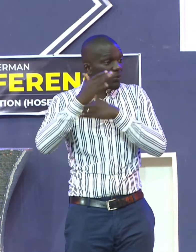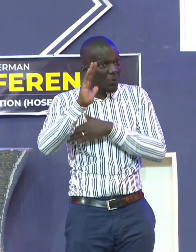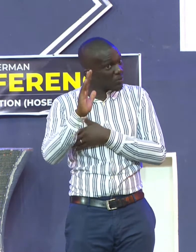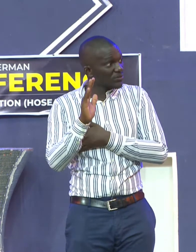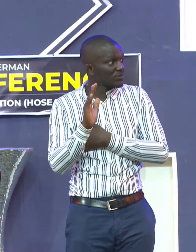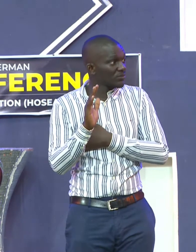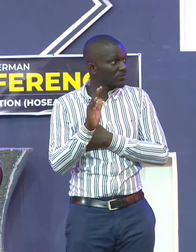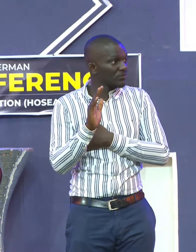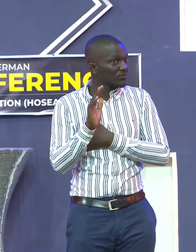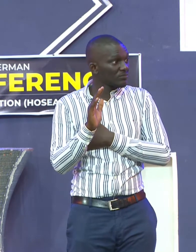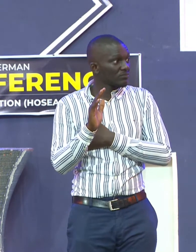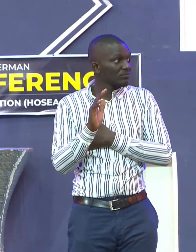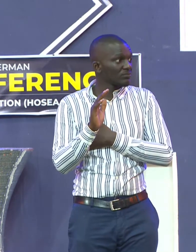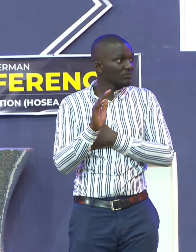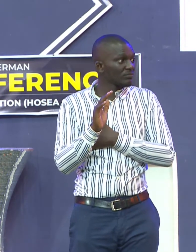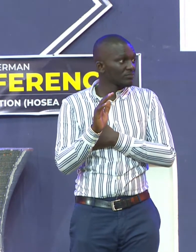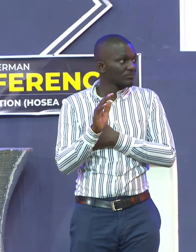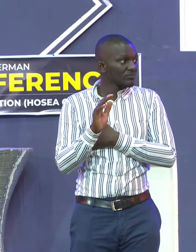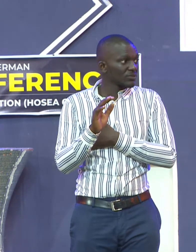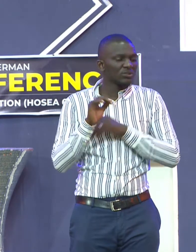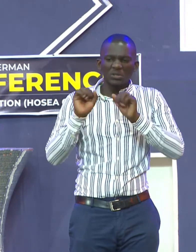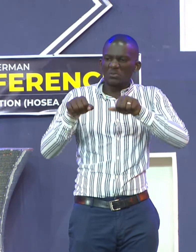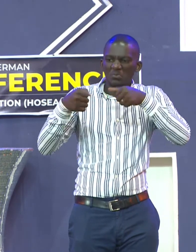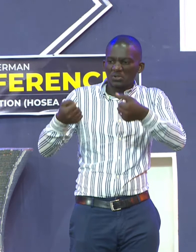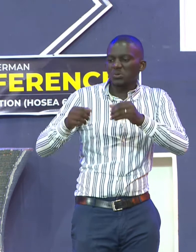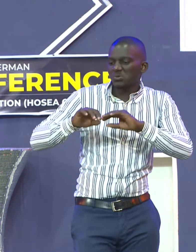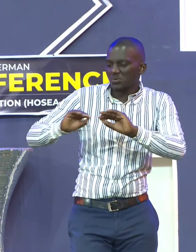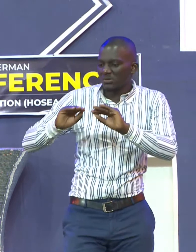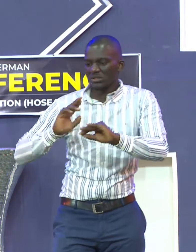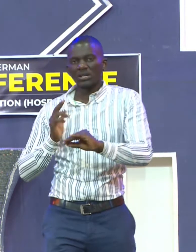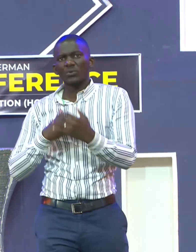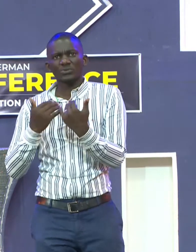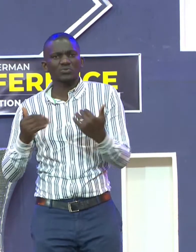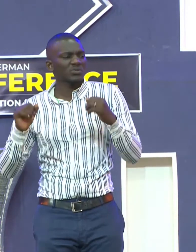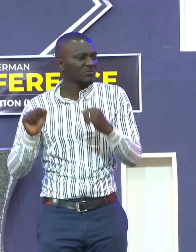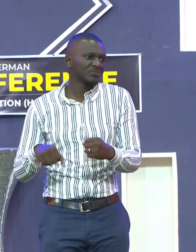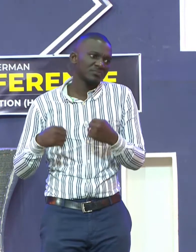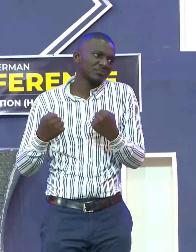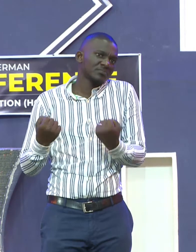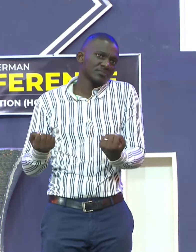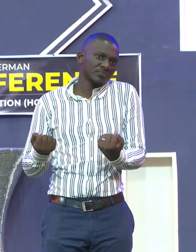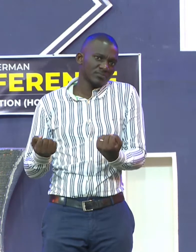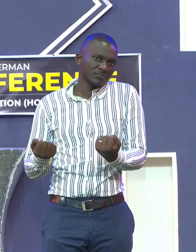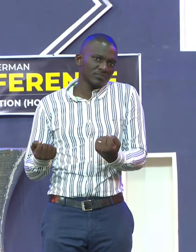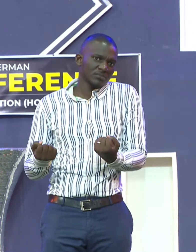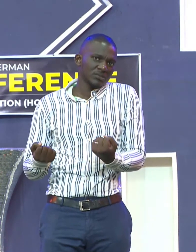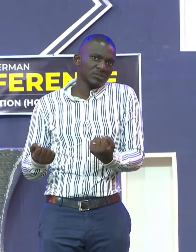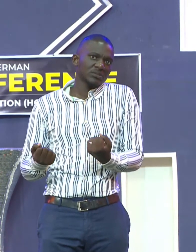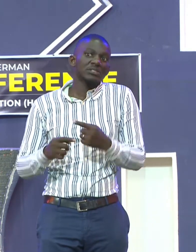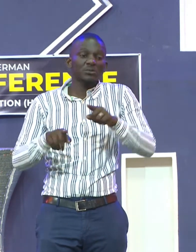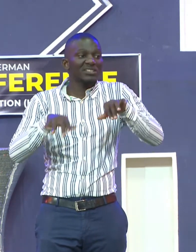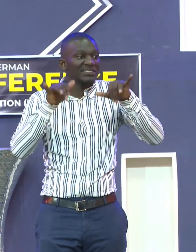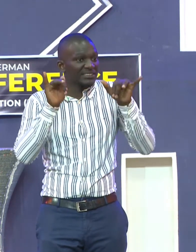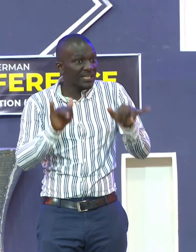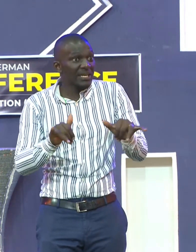we do not have the fear of God, tetugenda kusobola gitondeka mu baana baffe, we cannot nurture it into our children. Tetugenda kusigala nga bbanja.